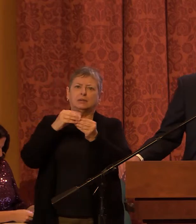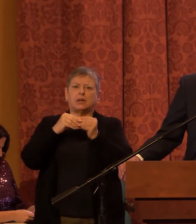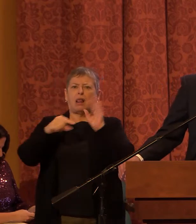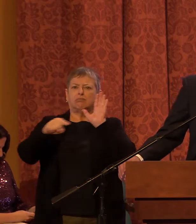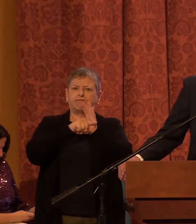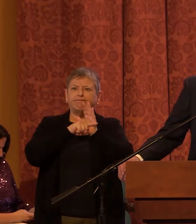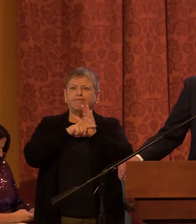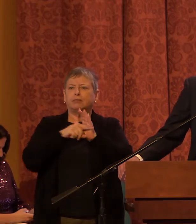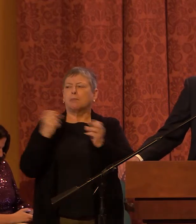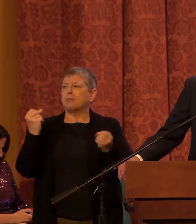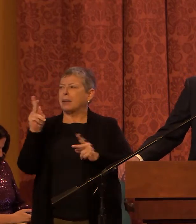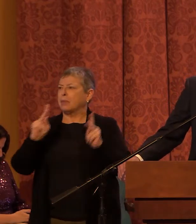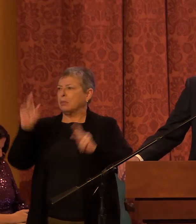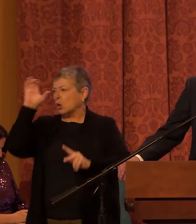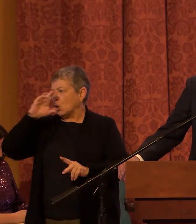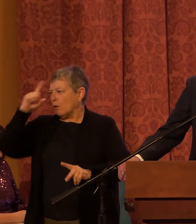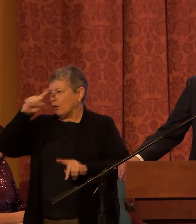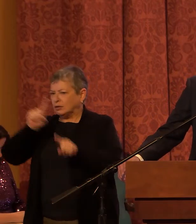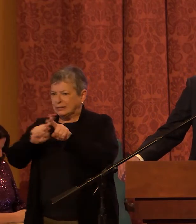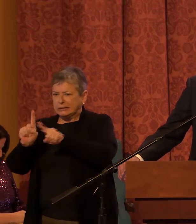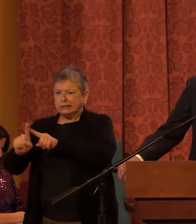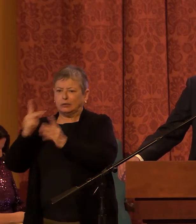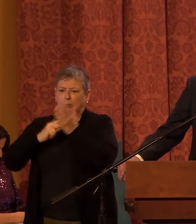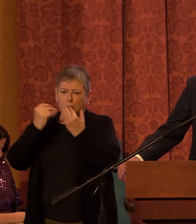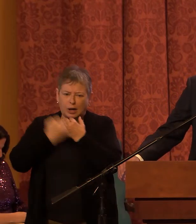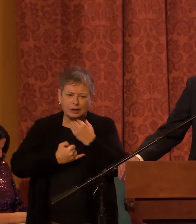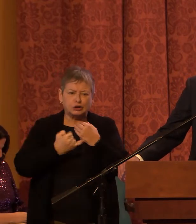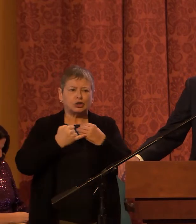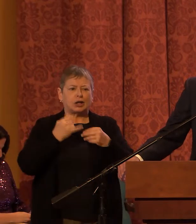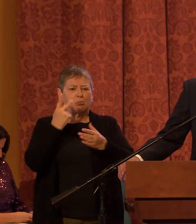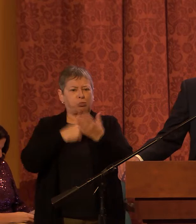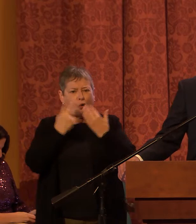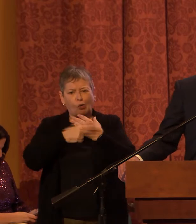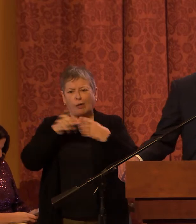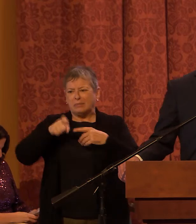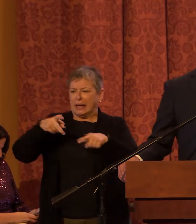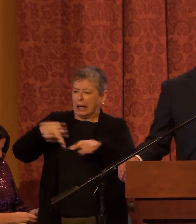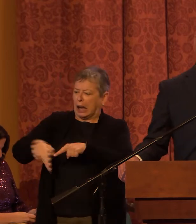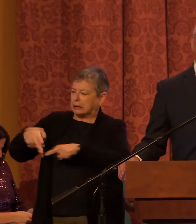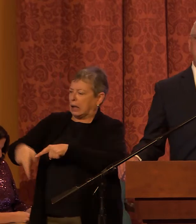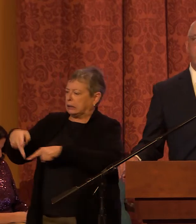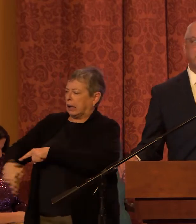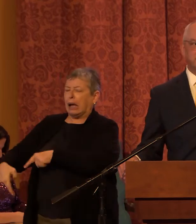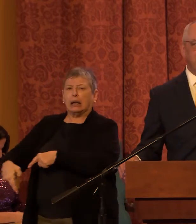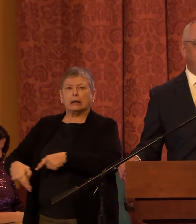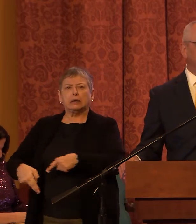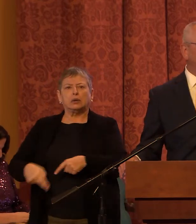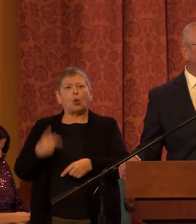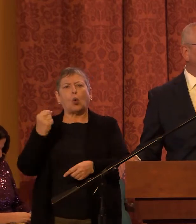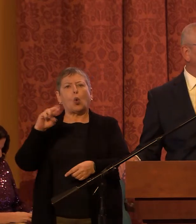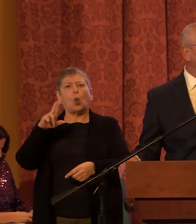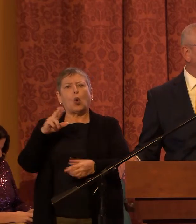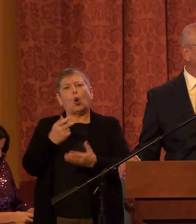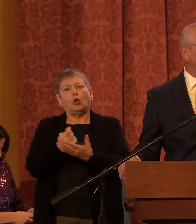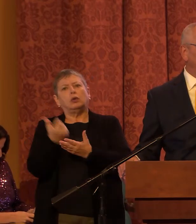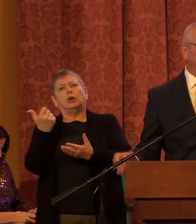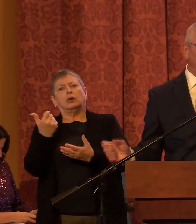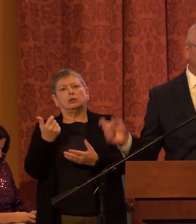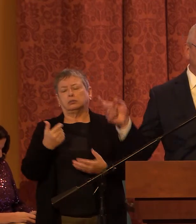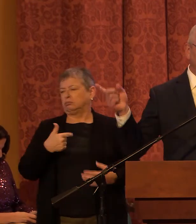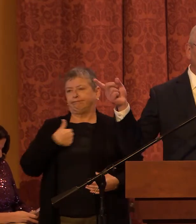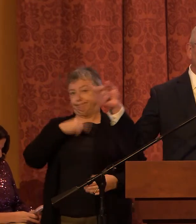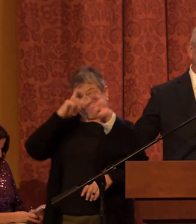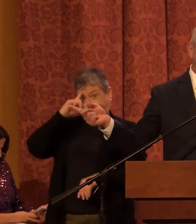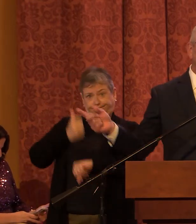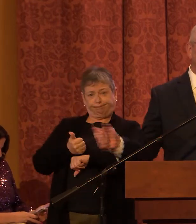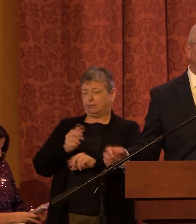projects and programs to cut or to eliminate. That was not my mindset at all, and that